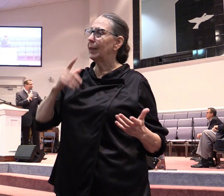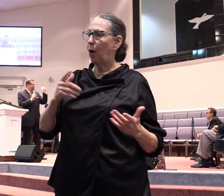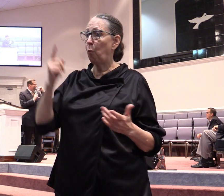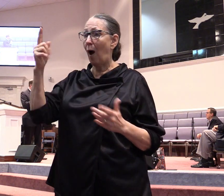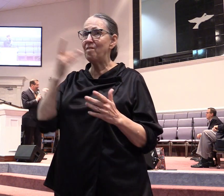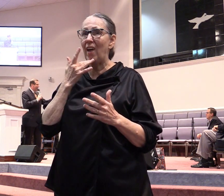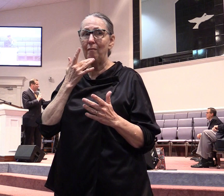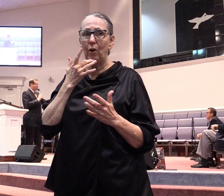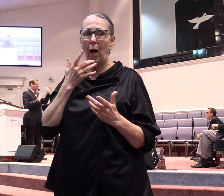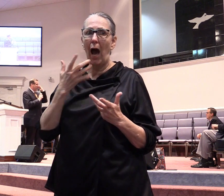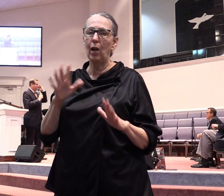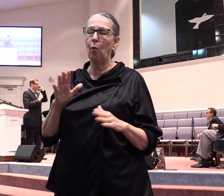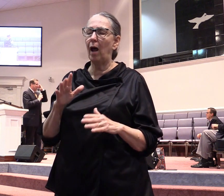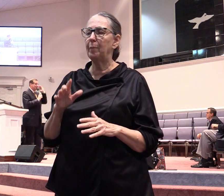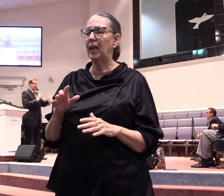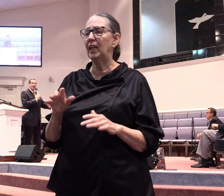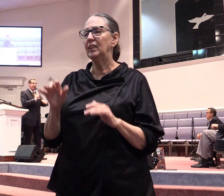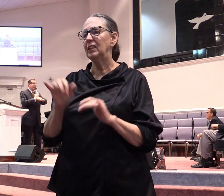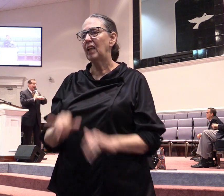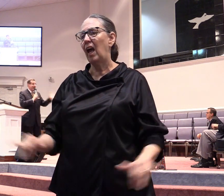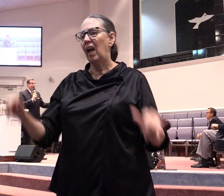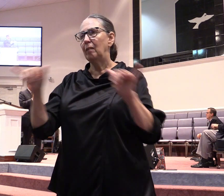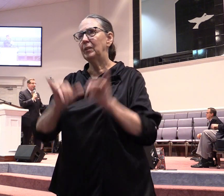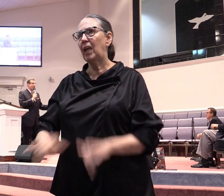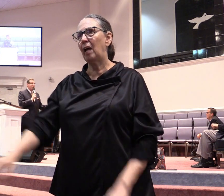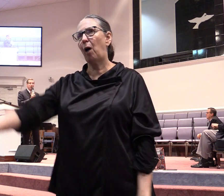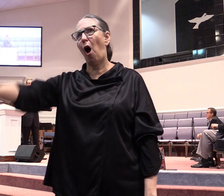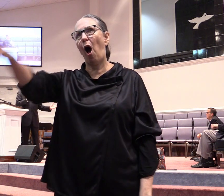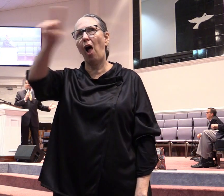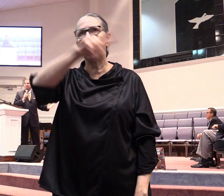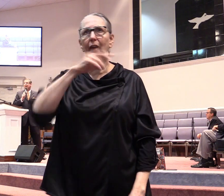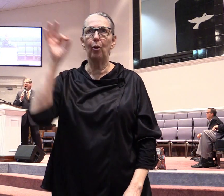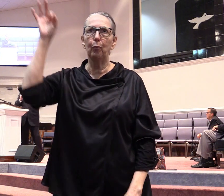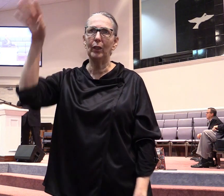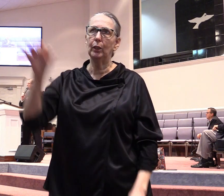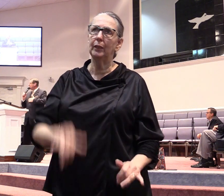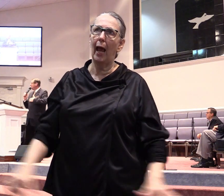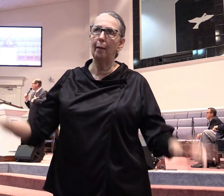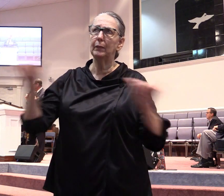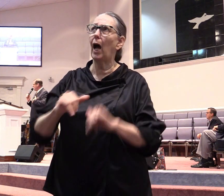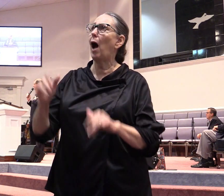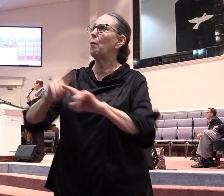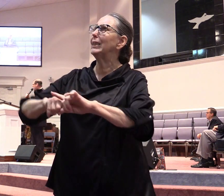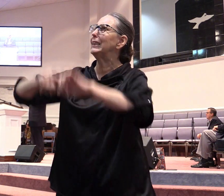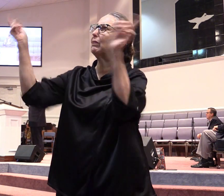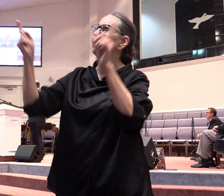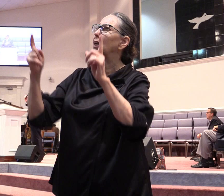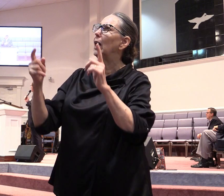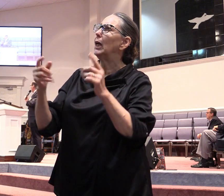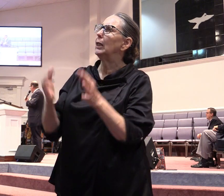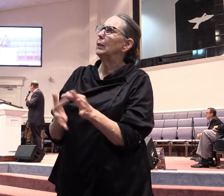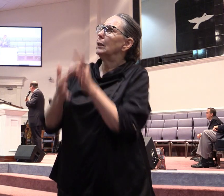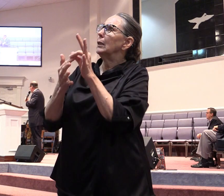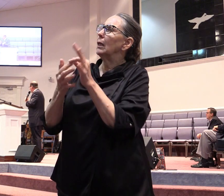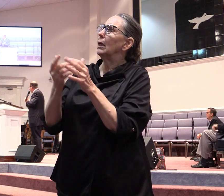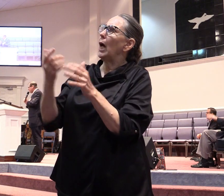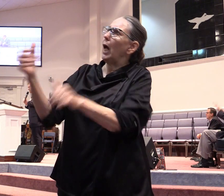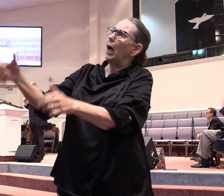that I wouldn't be like the average preacher preaching the same thing that everybody's always preaching. I wanted something deep and unique and